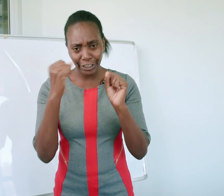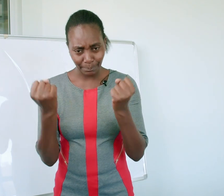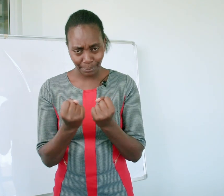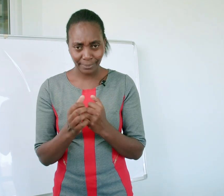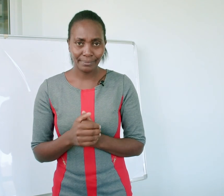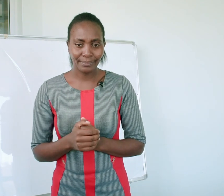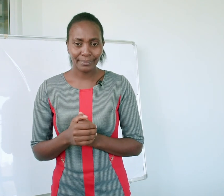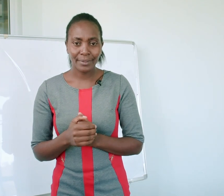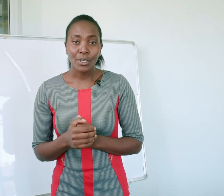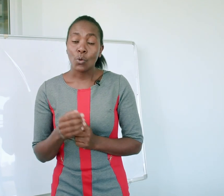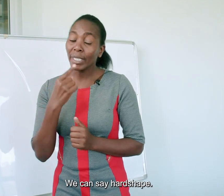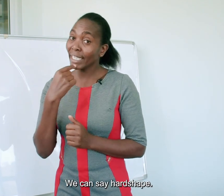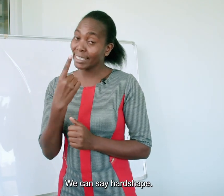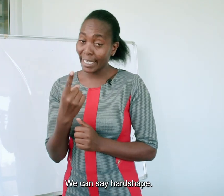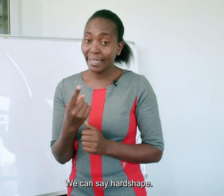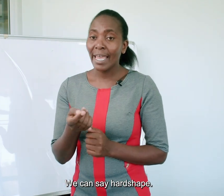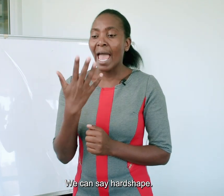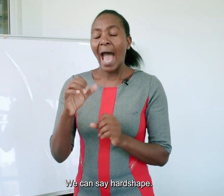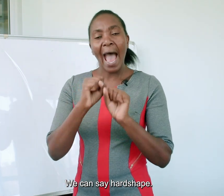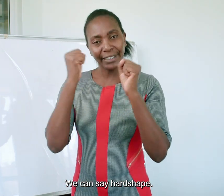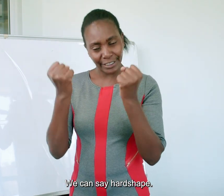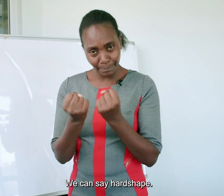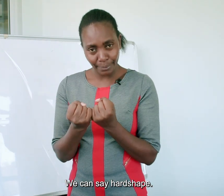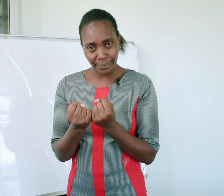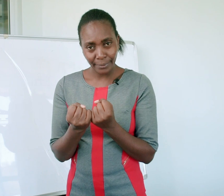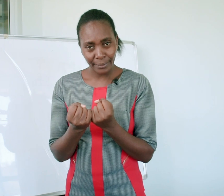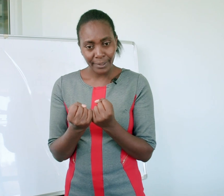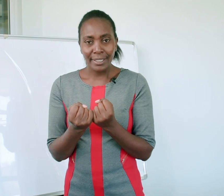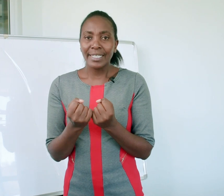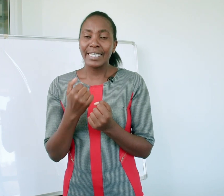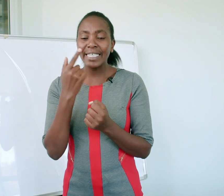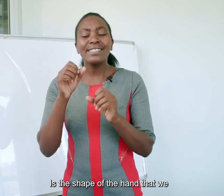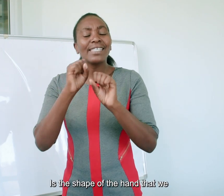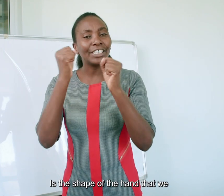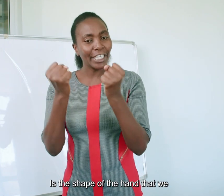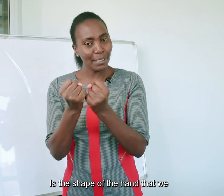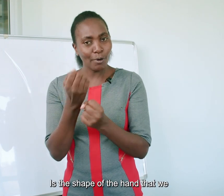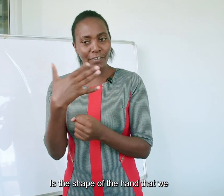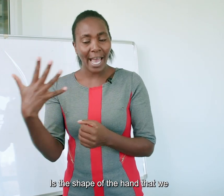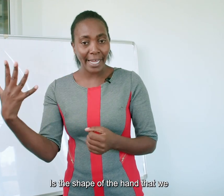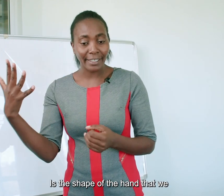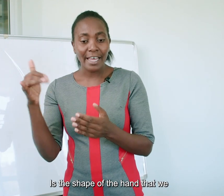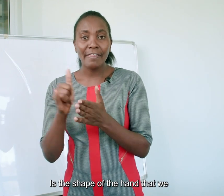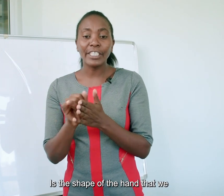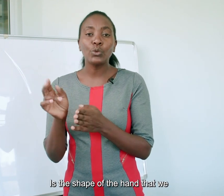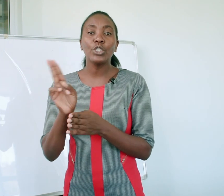handshape? We can say handshape is the shape of the hand that we